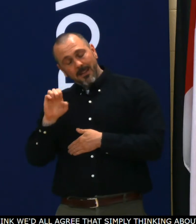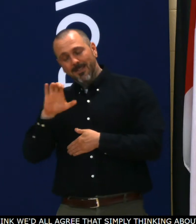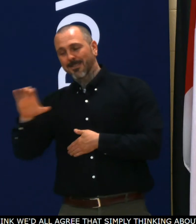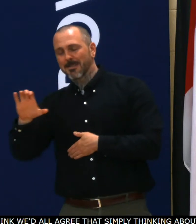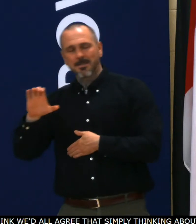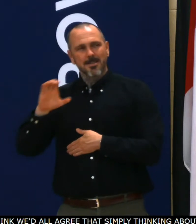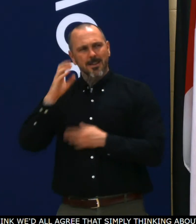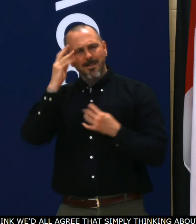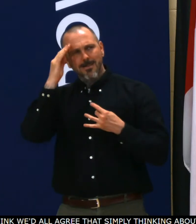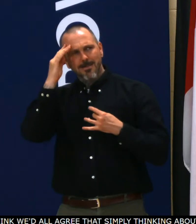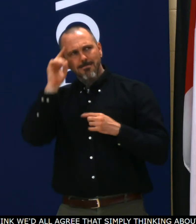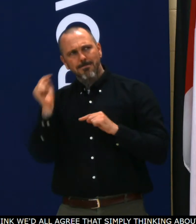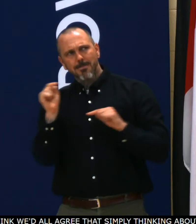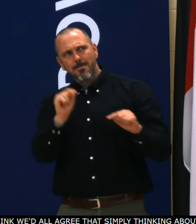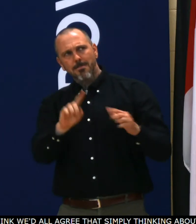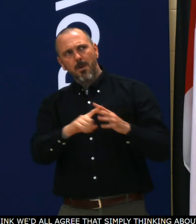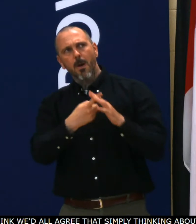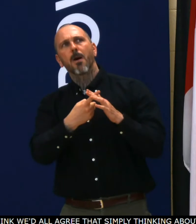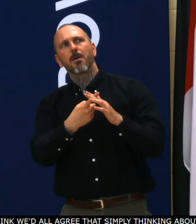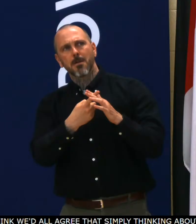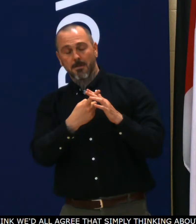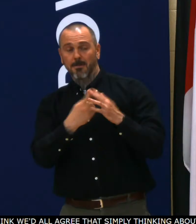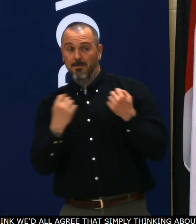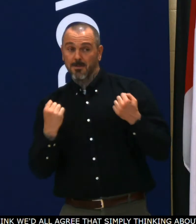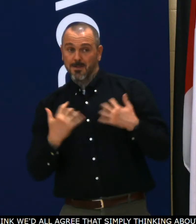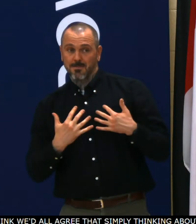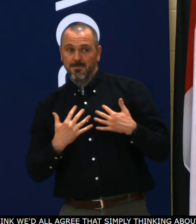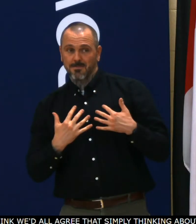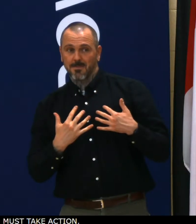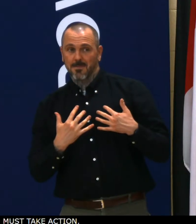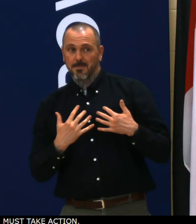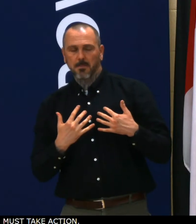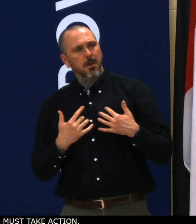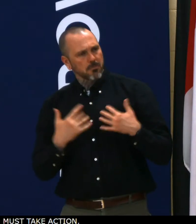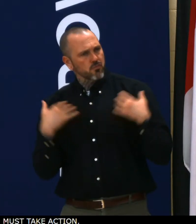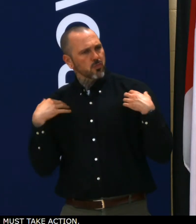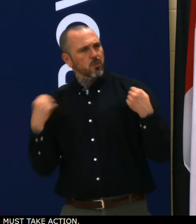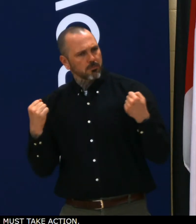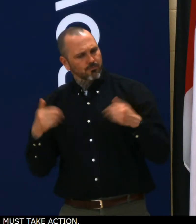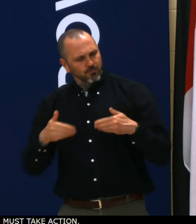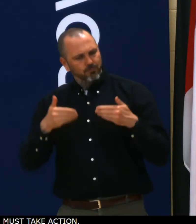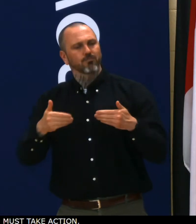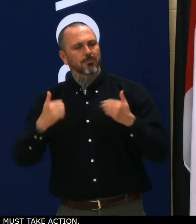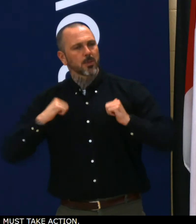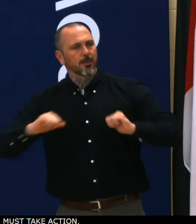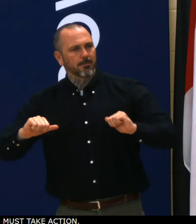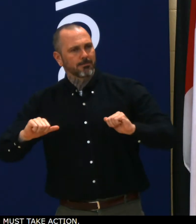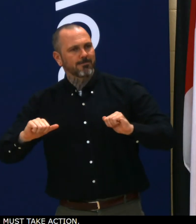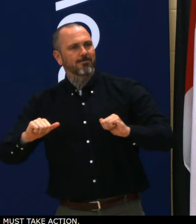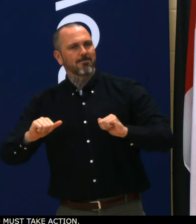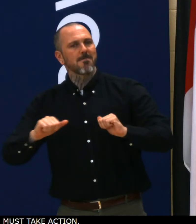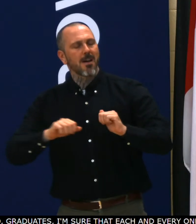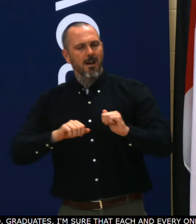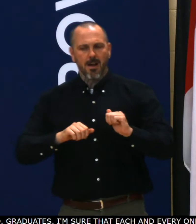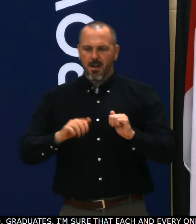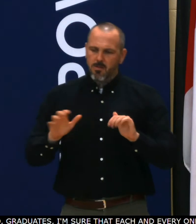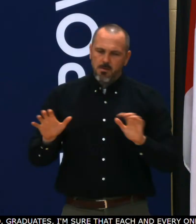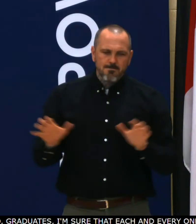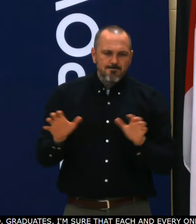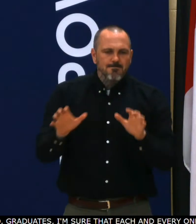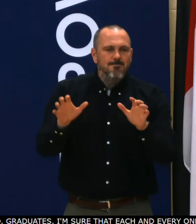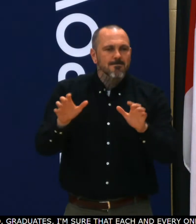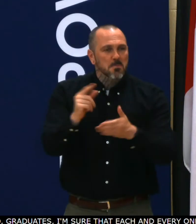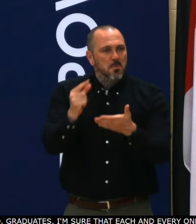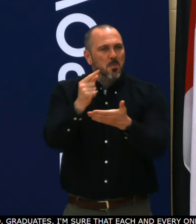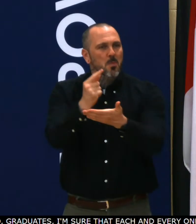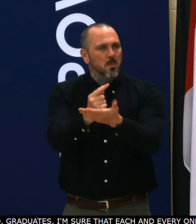your courage led to your action that resulted in you being here this afternoon.